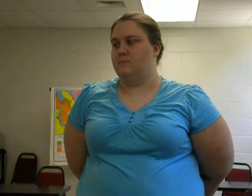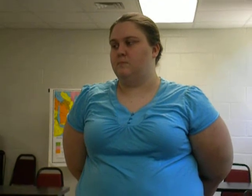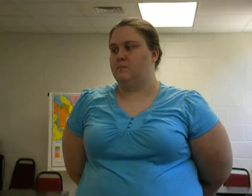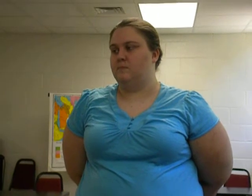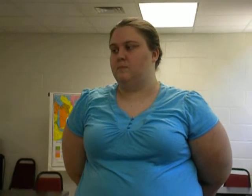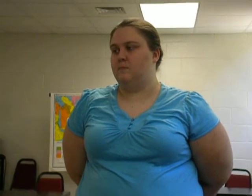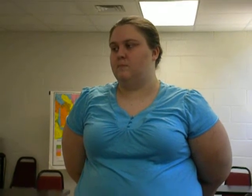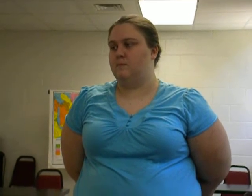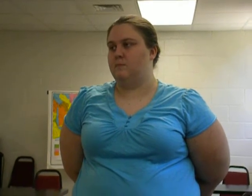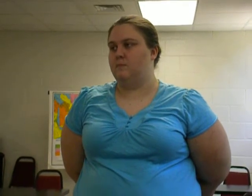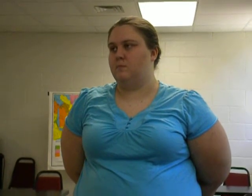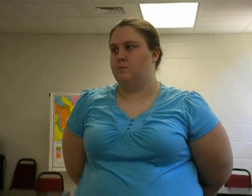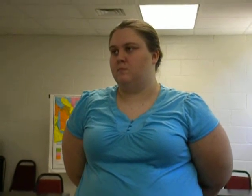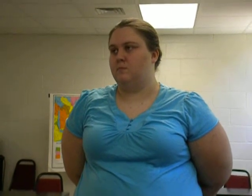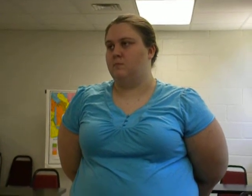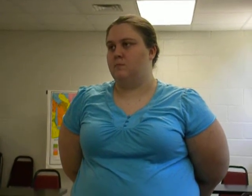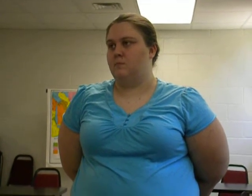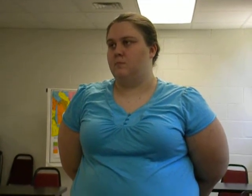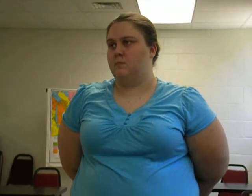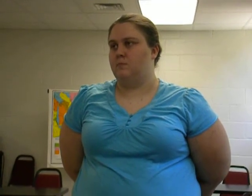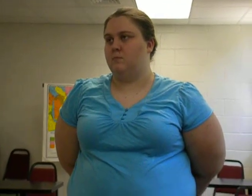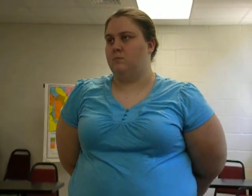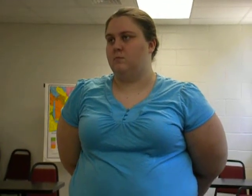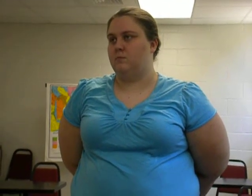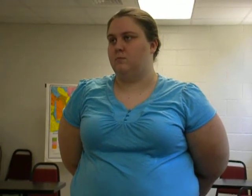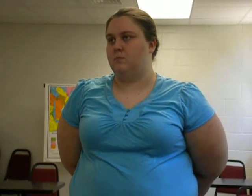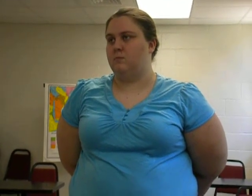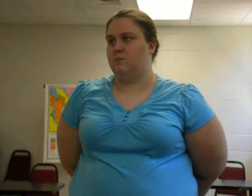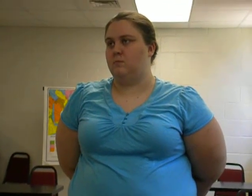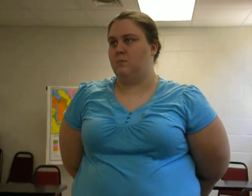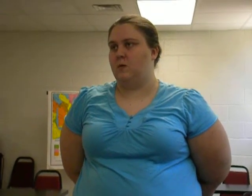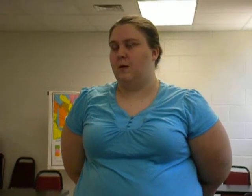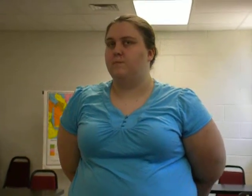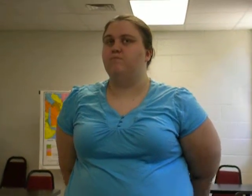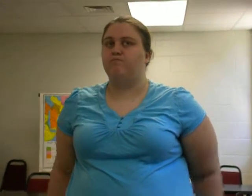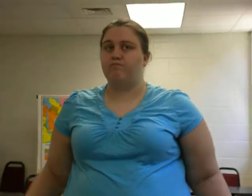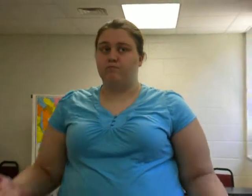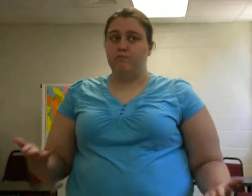muscle adds strength to the whole system, and that applies to your brain too.